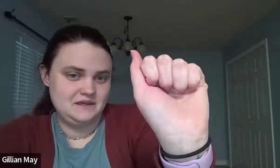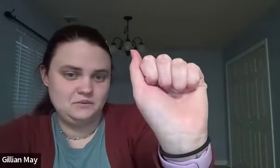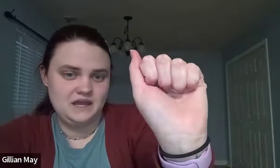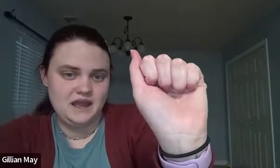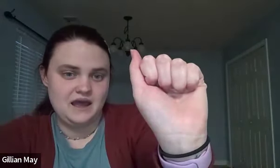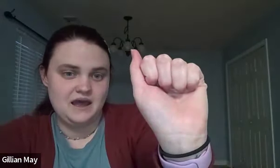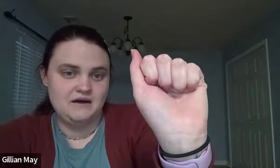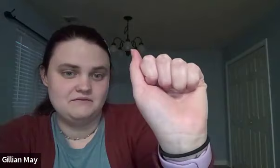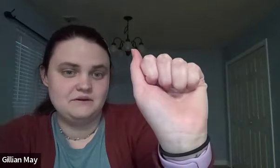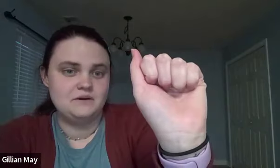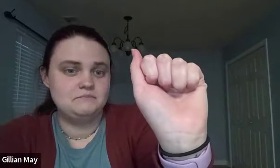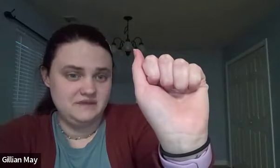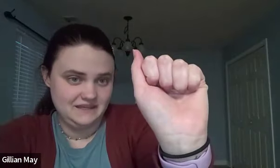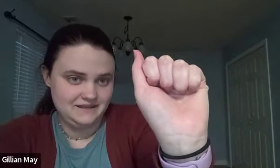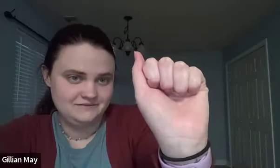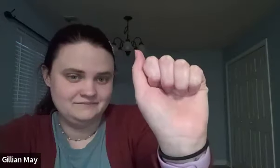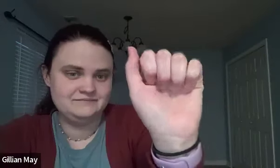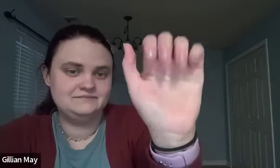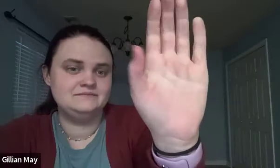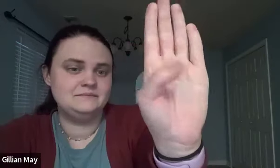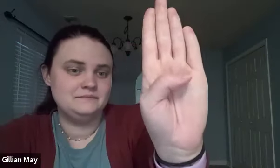Then we have B.